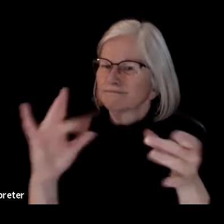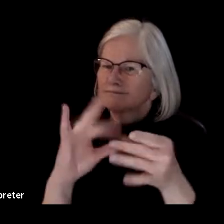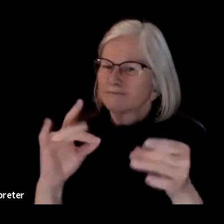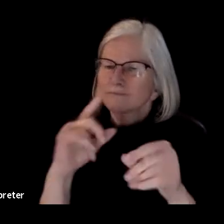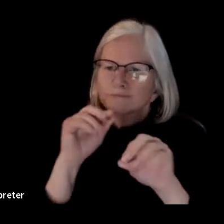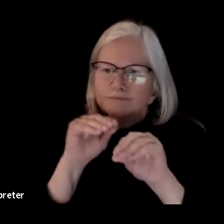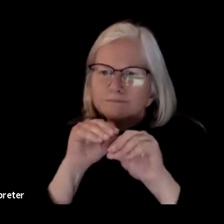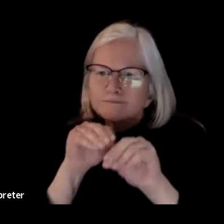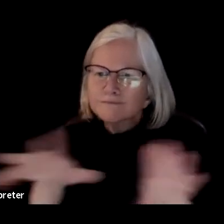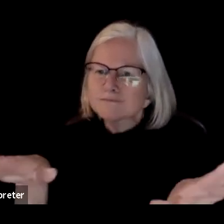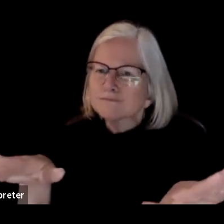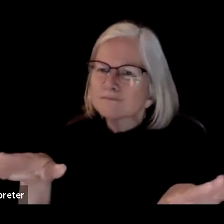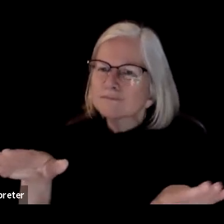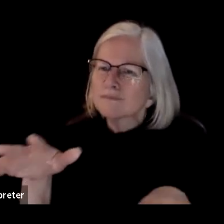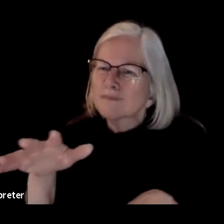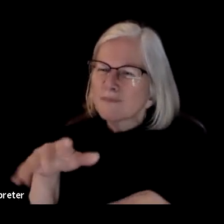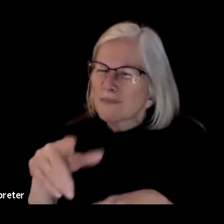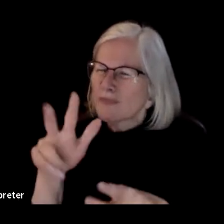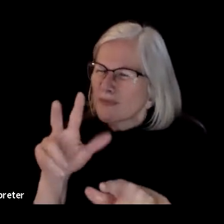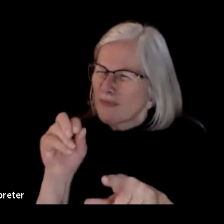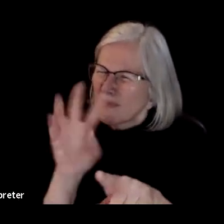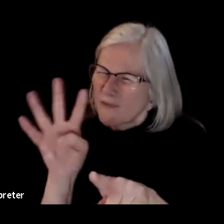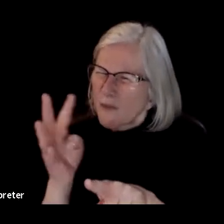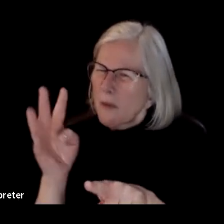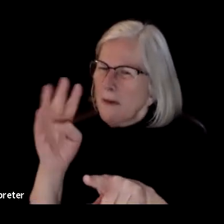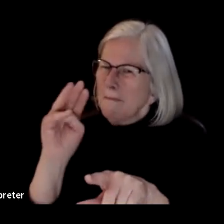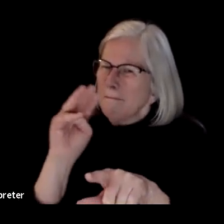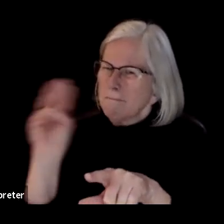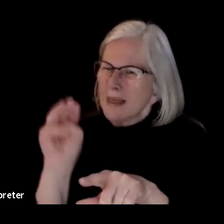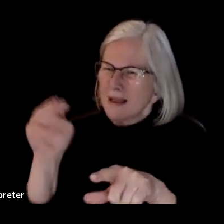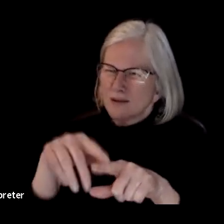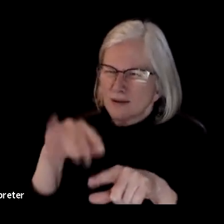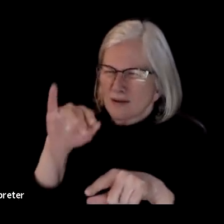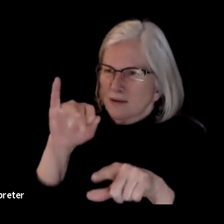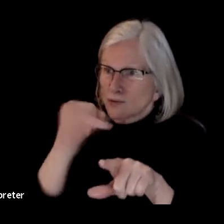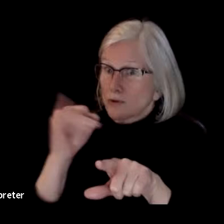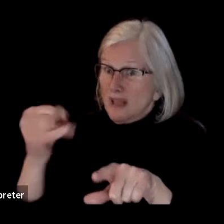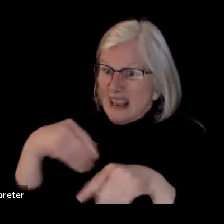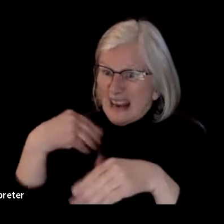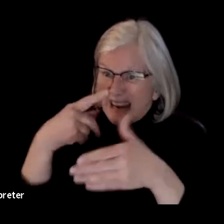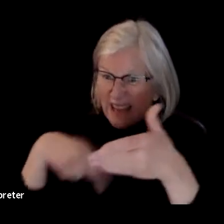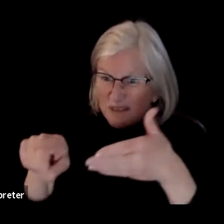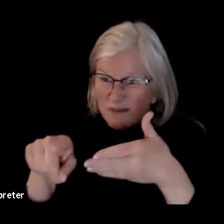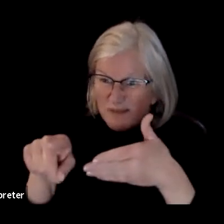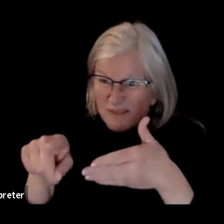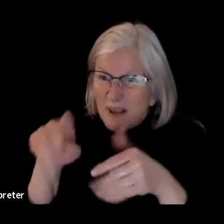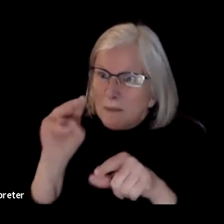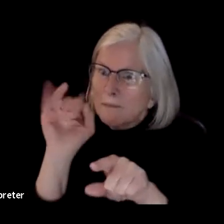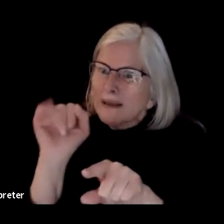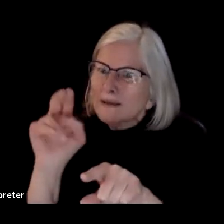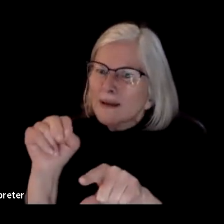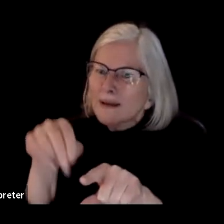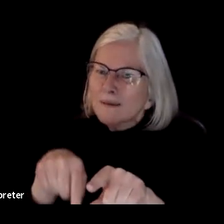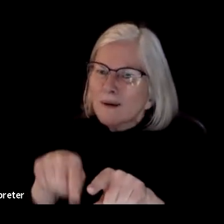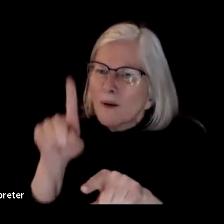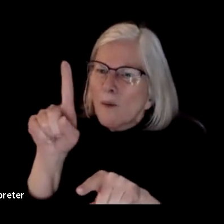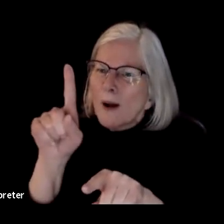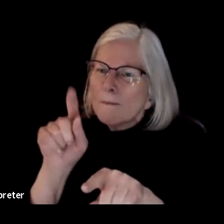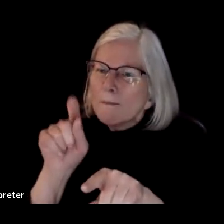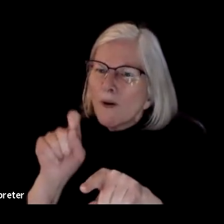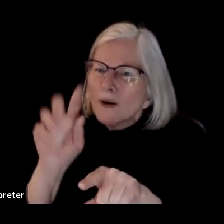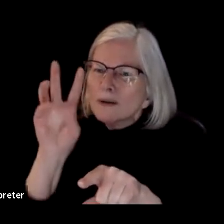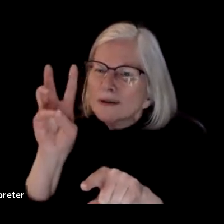Johnson & Johnson shots out next week. I think we can all do the math on Minnesota's 1.69% share of that,